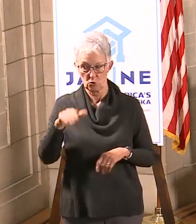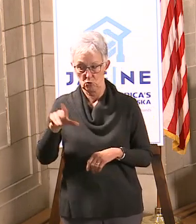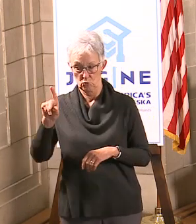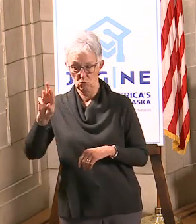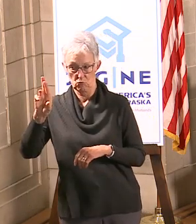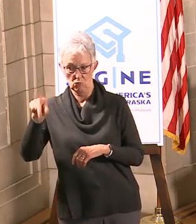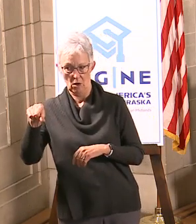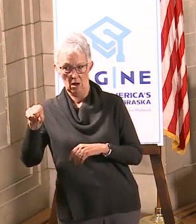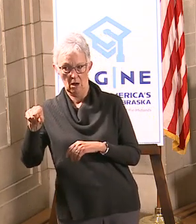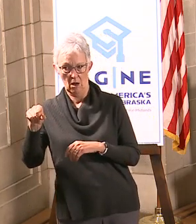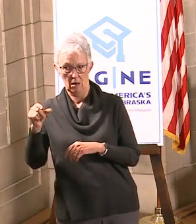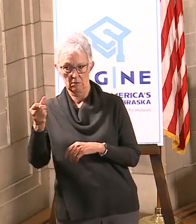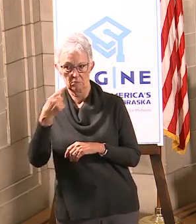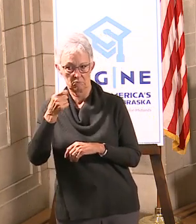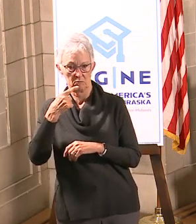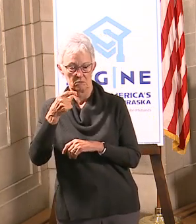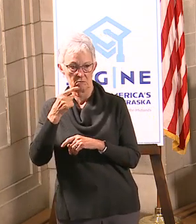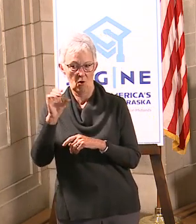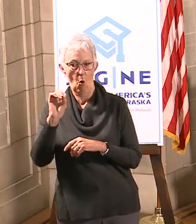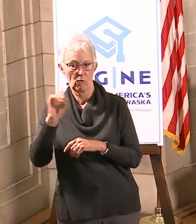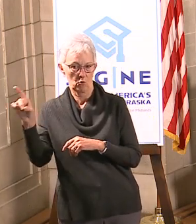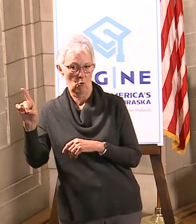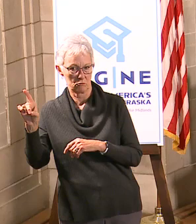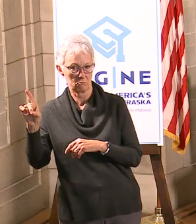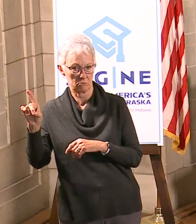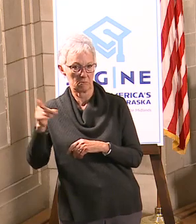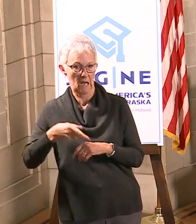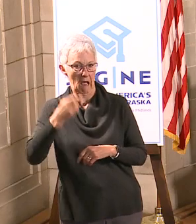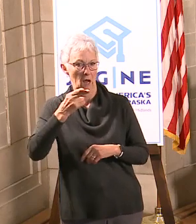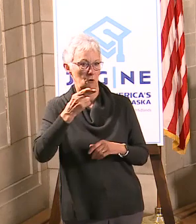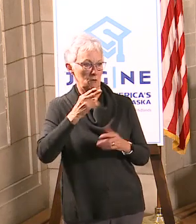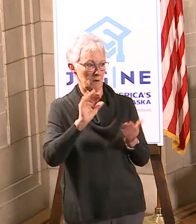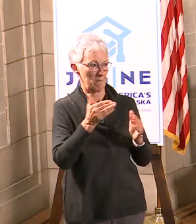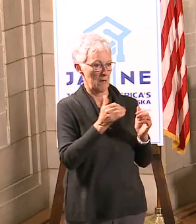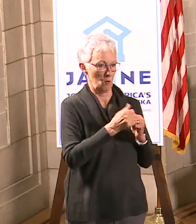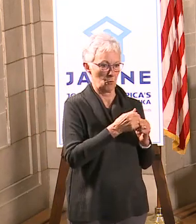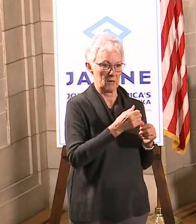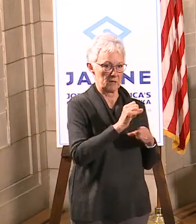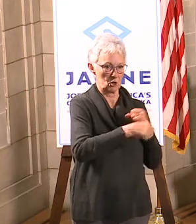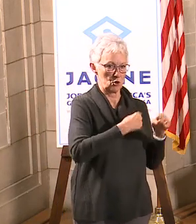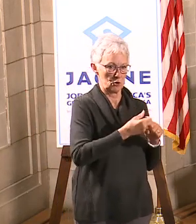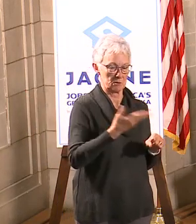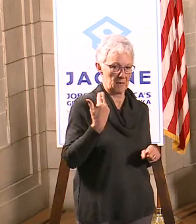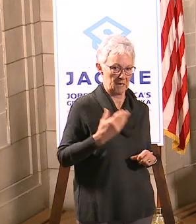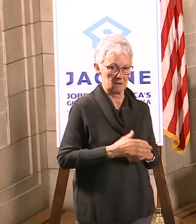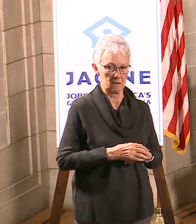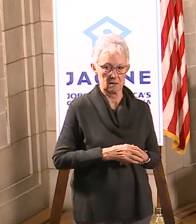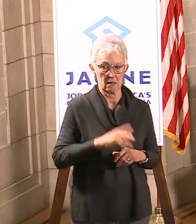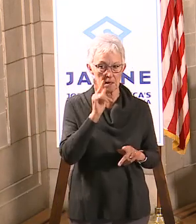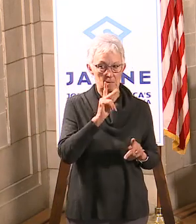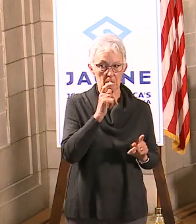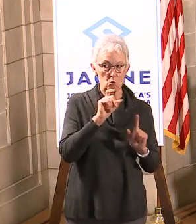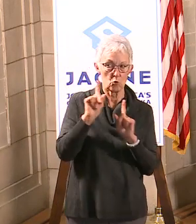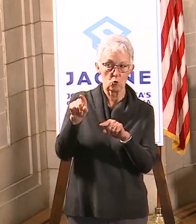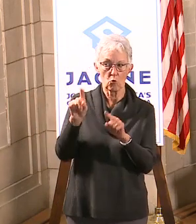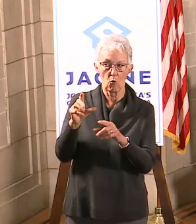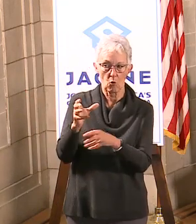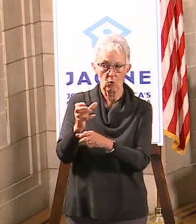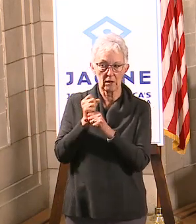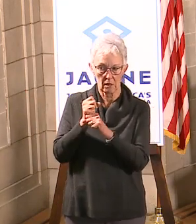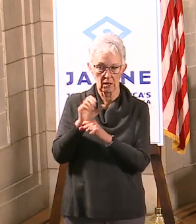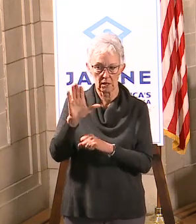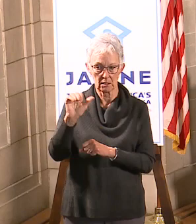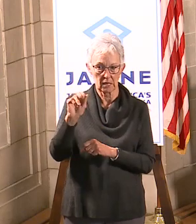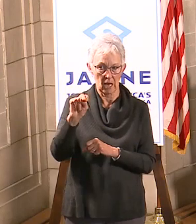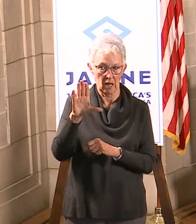last year. We know that immunizations are down, that cancer screenings are down. So there are other health costs that go